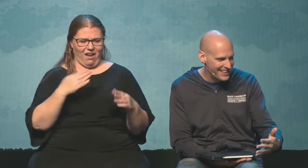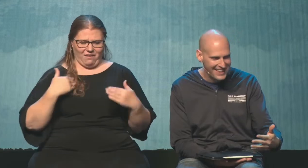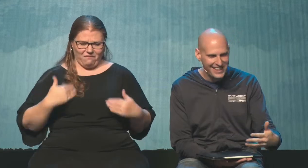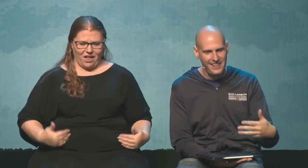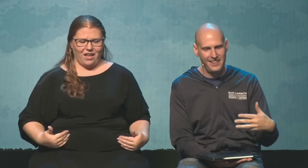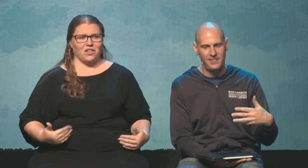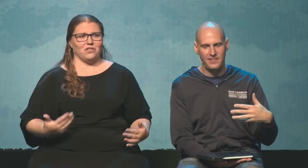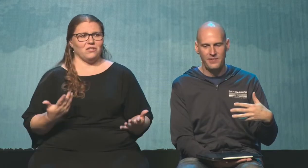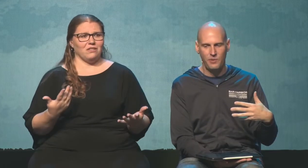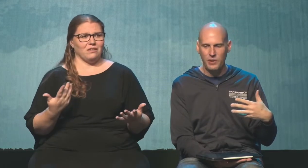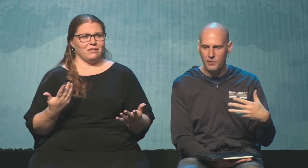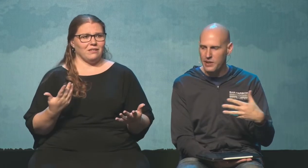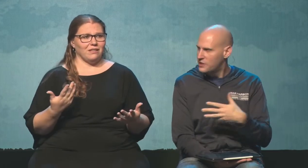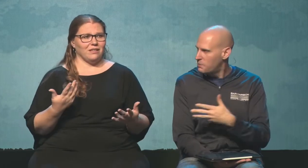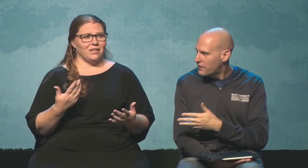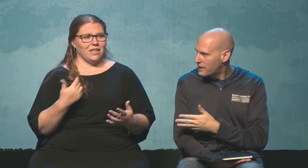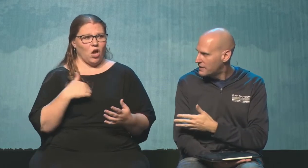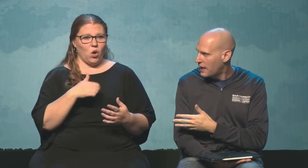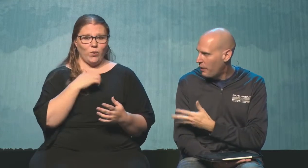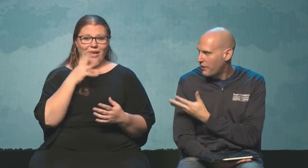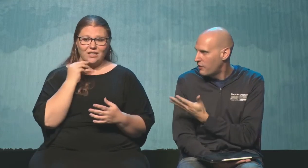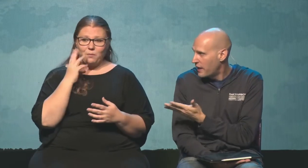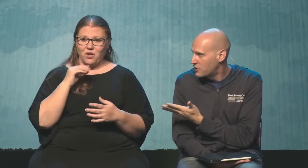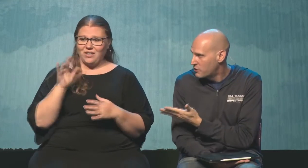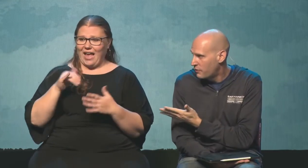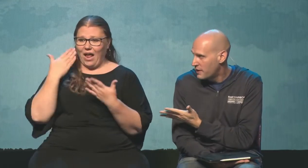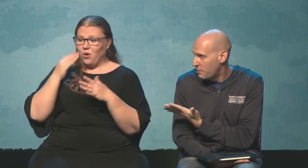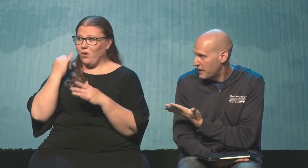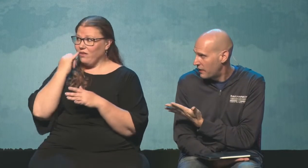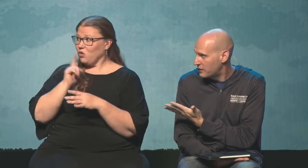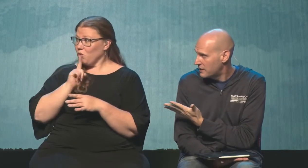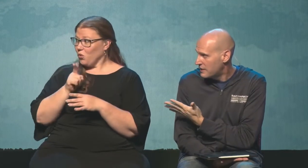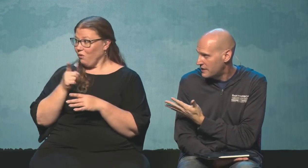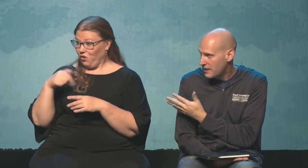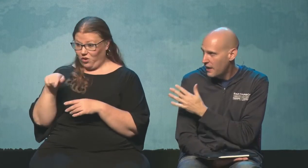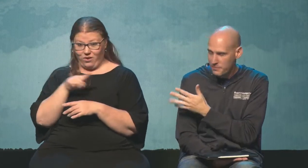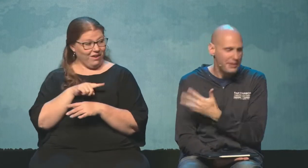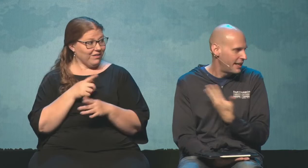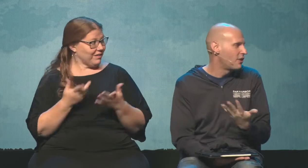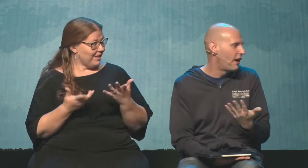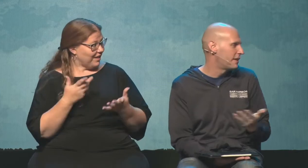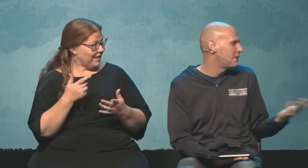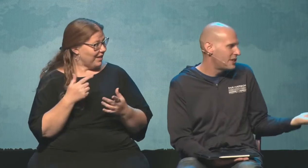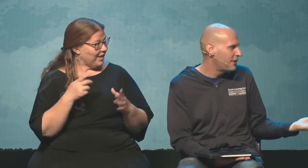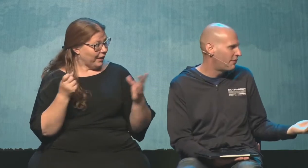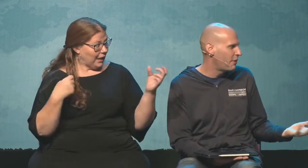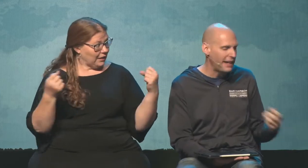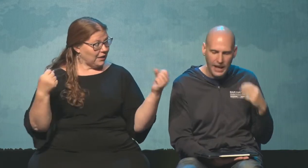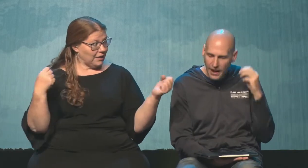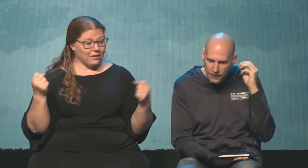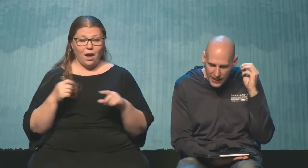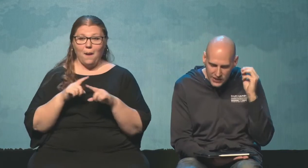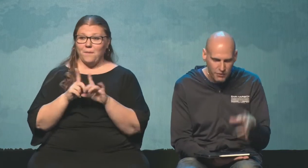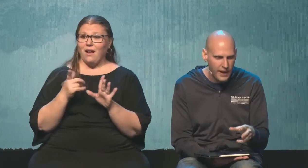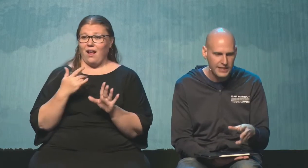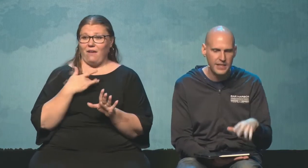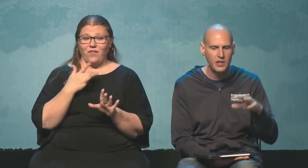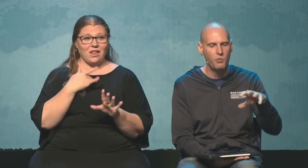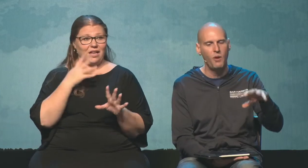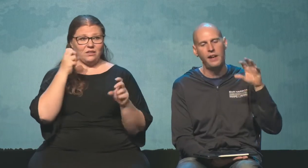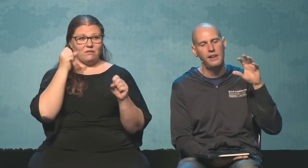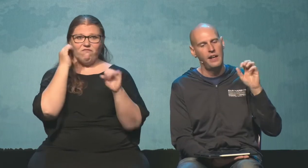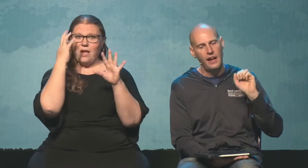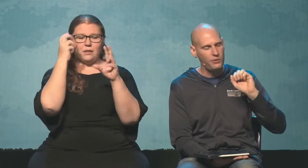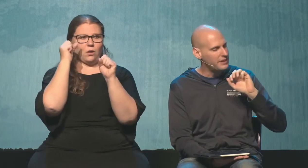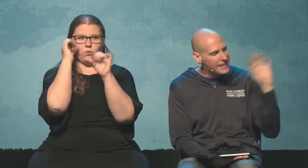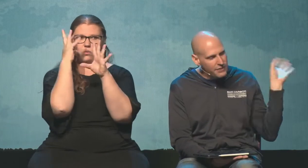flesh, we experience that. I don't know if that's true for anybody else. I'm getting nods, but just to affirm, like, I find that so fascinating that the